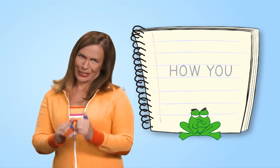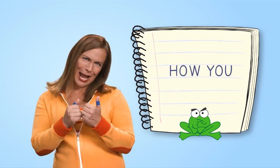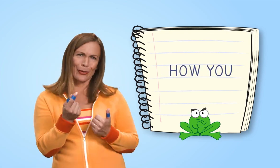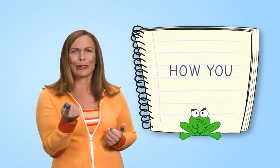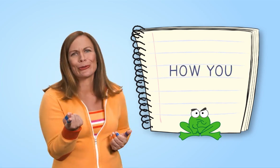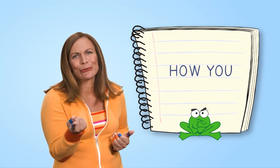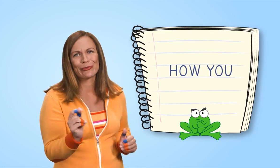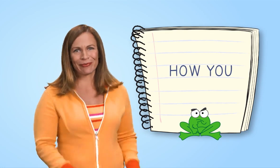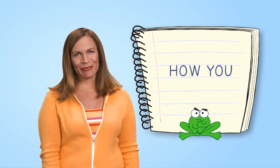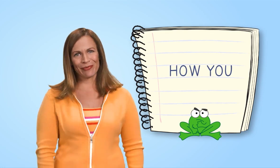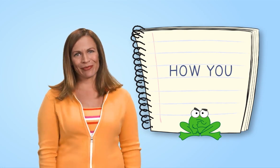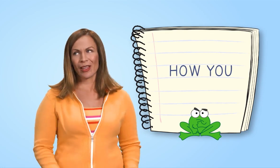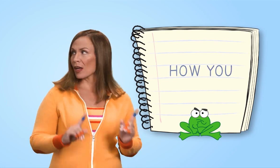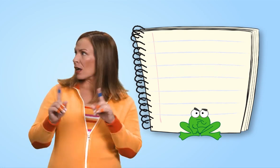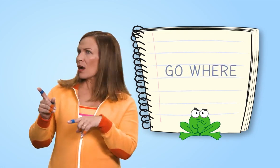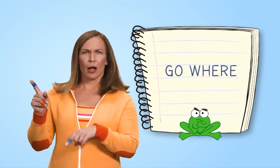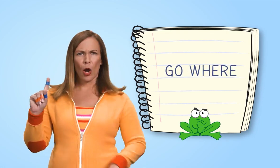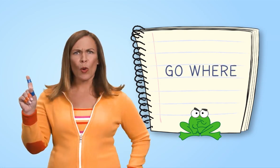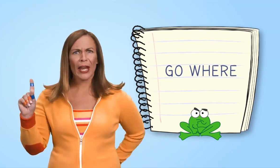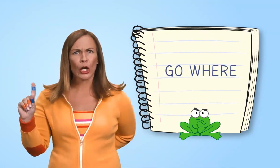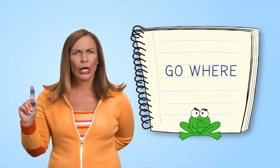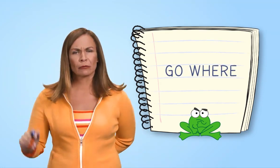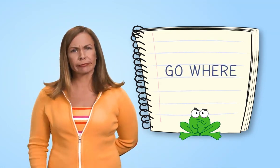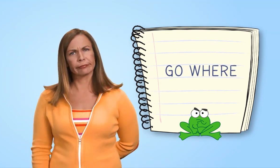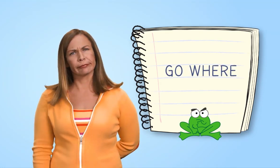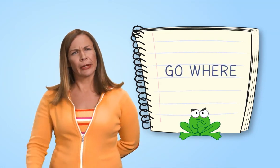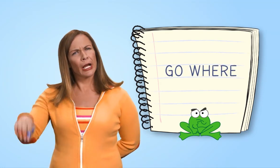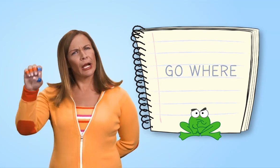How are you? Go where?